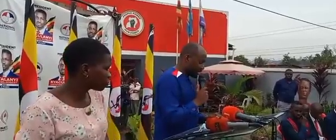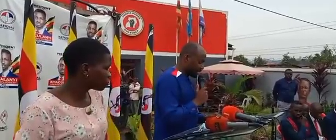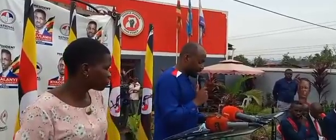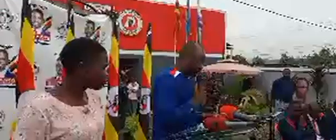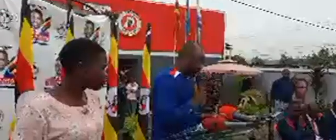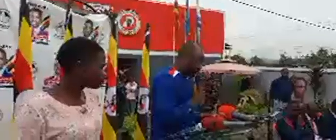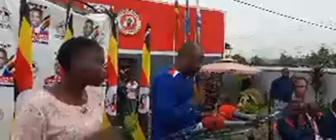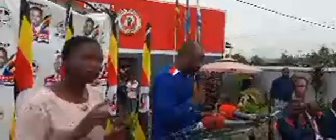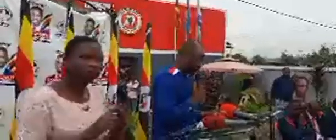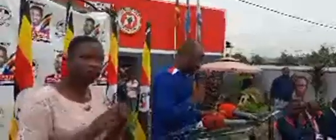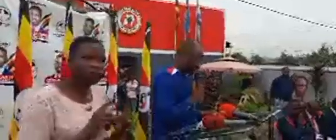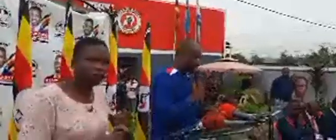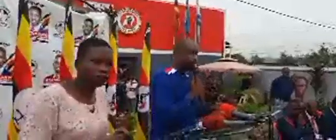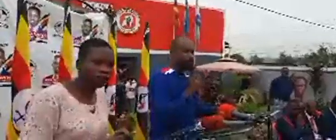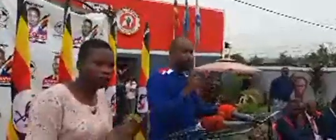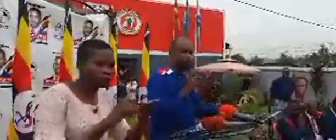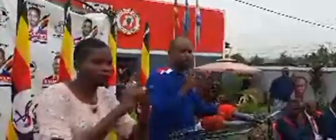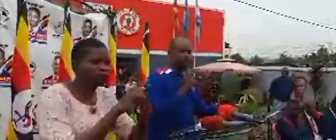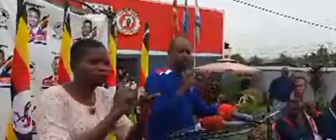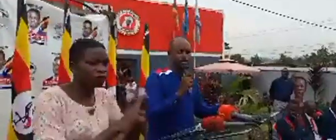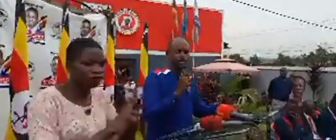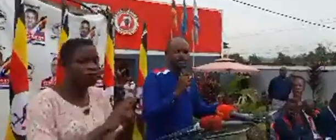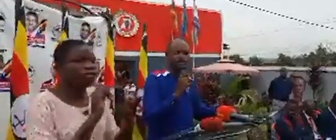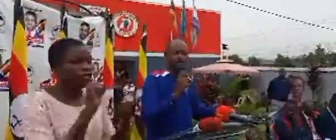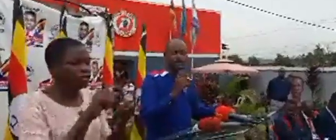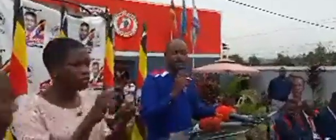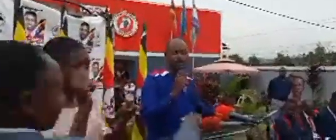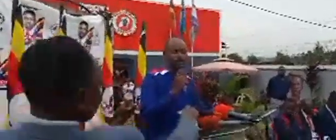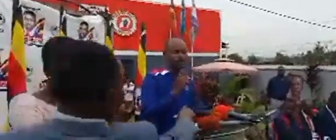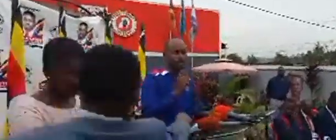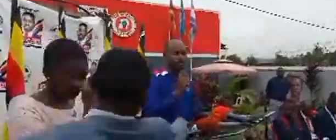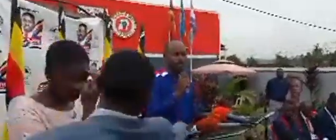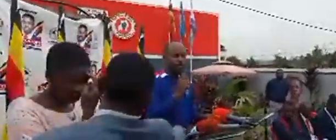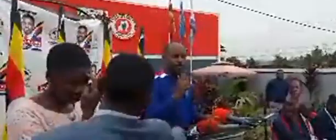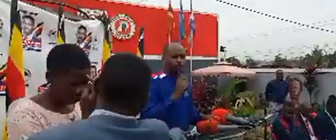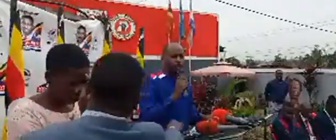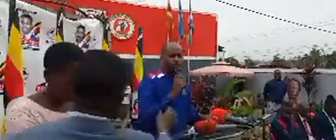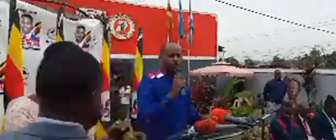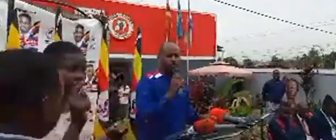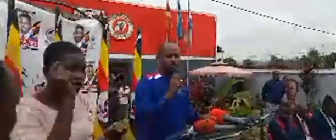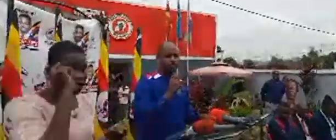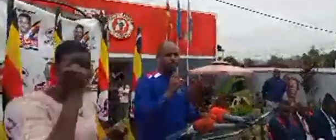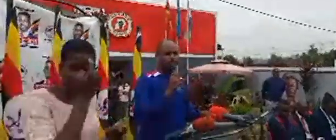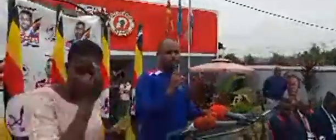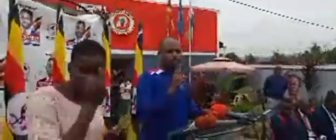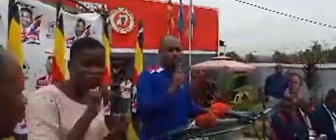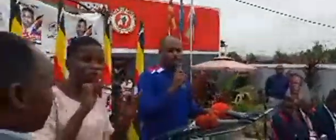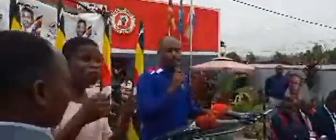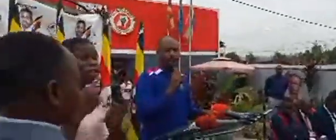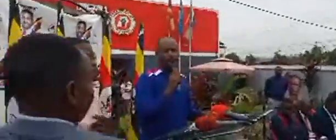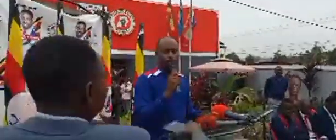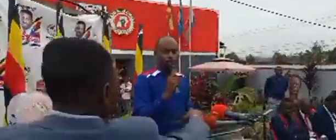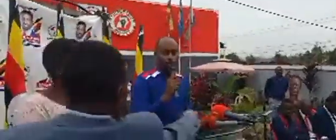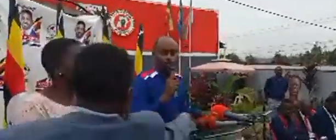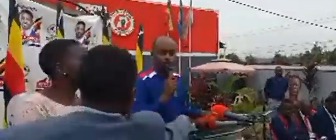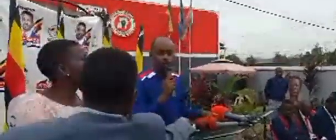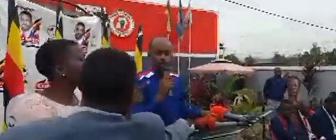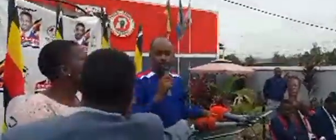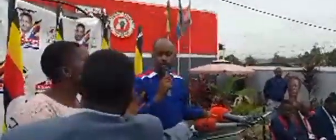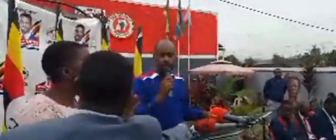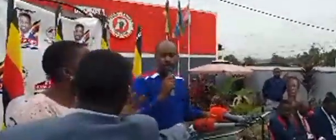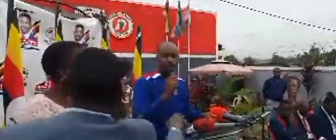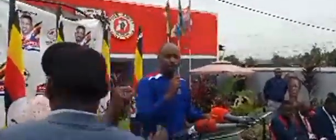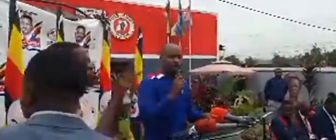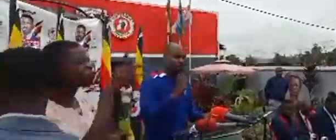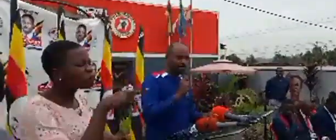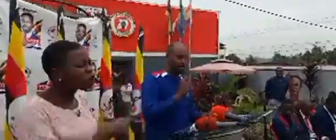Chisoka, government, egeza kwenye ukulabati, binebio kudulu, nubu wangu ziwafe, tumifa hako.